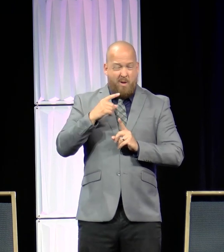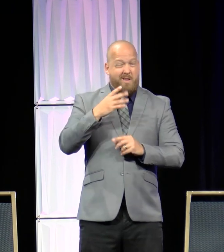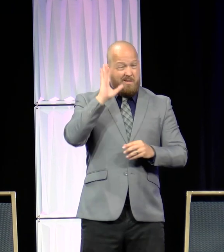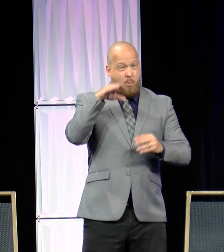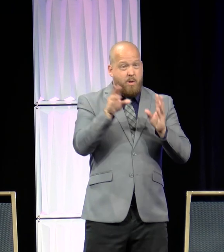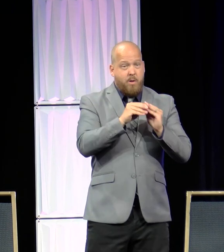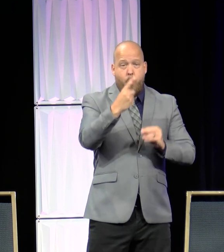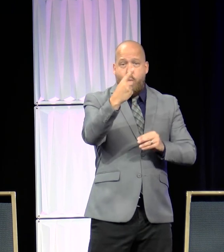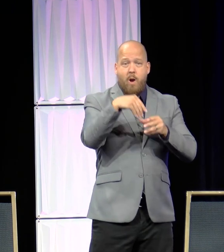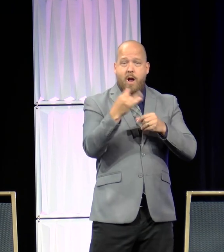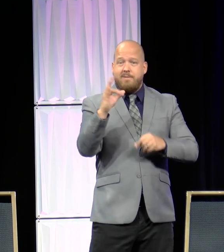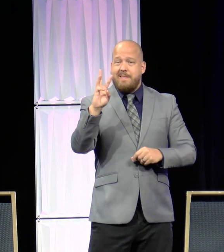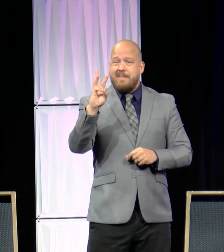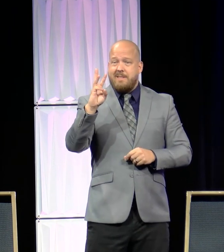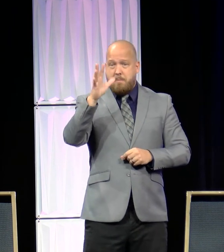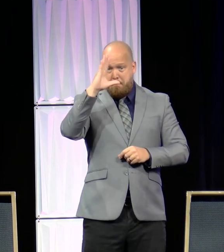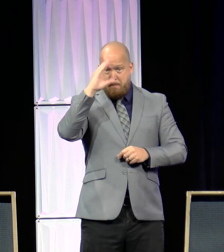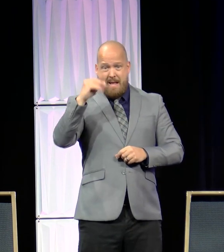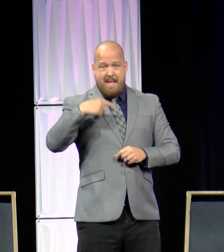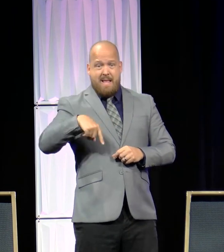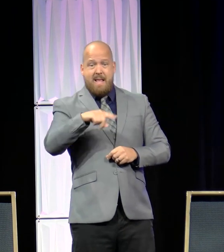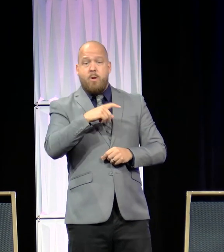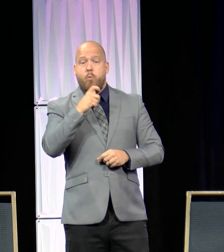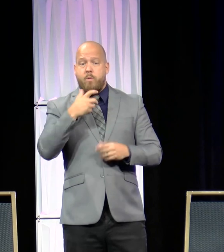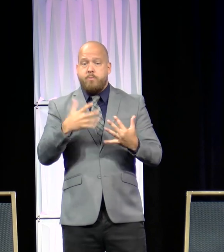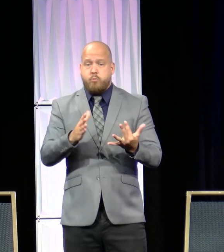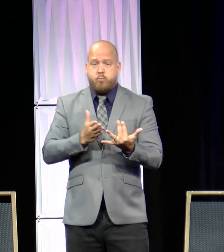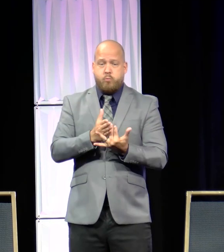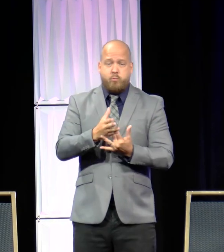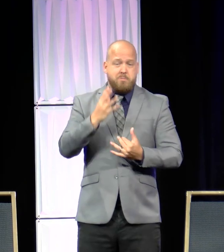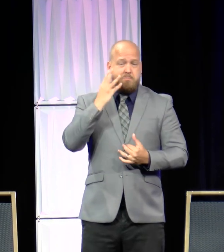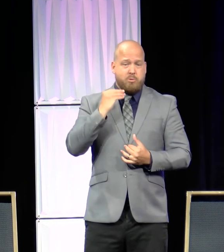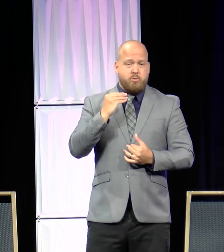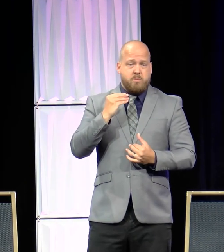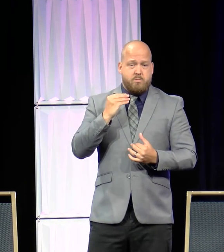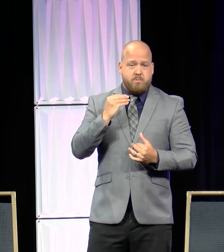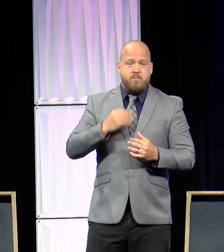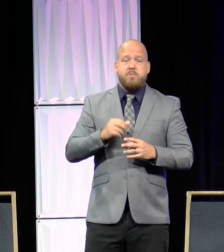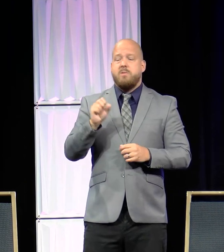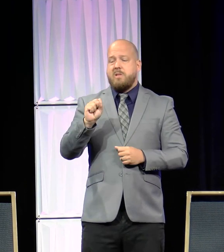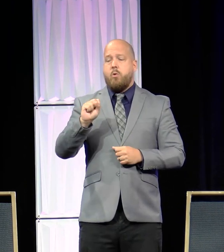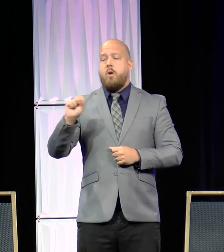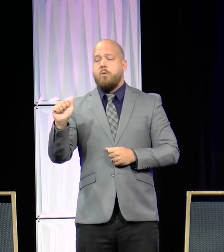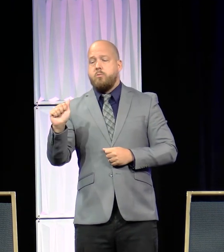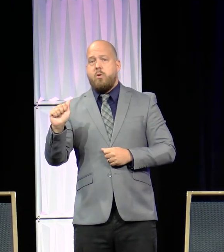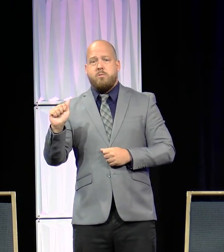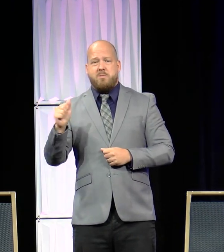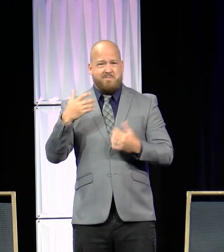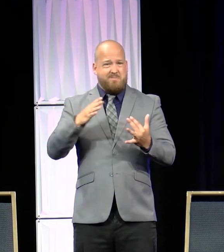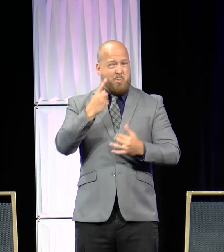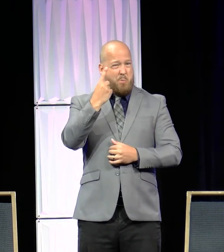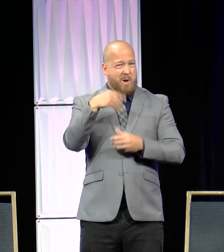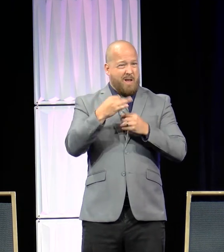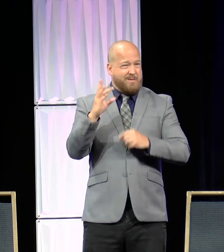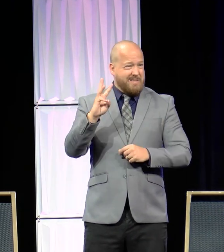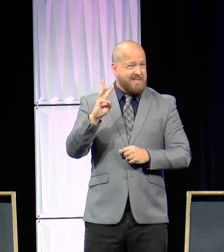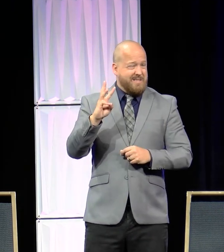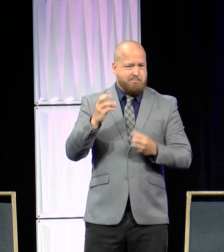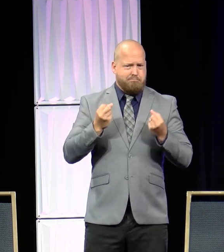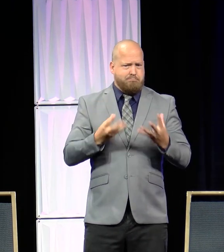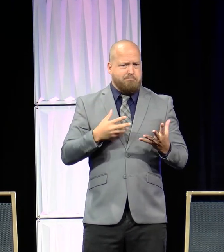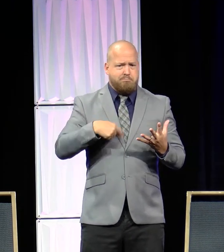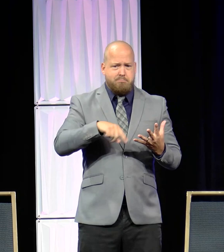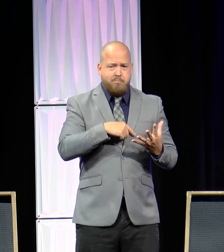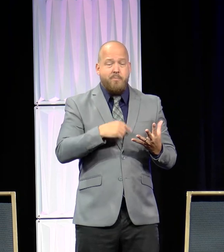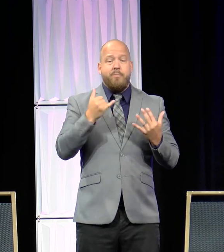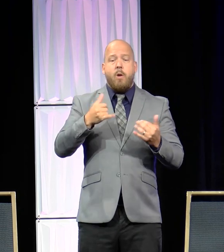And when we say hurt people do what? Hurt people, right? What's that about when a boy is sexually assaulted at the age of 8 and